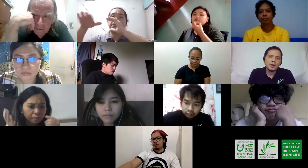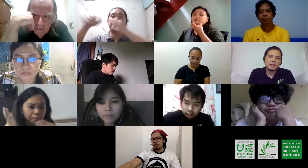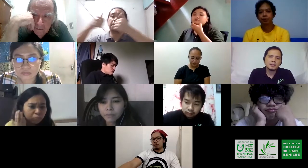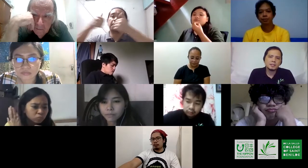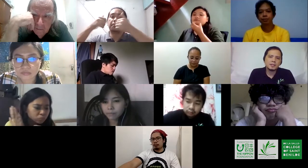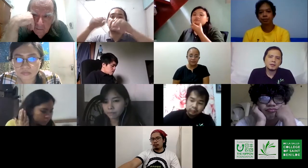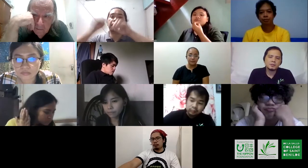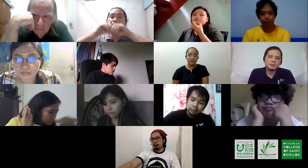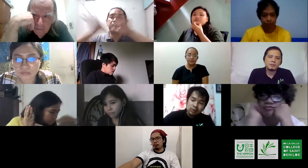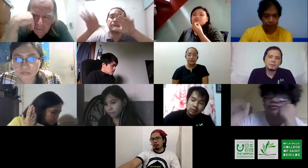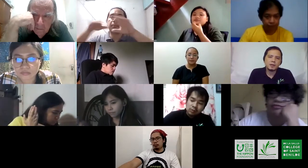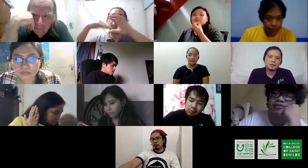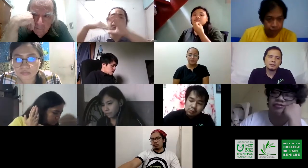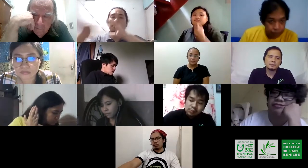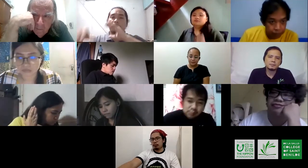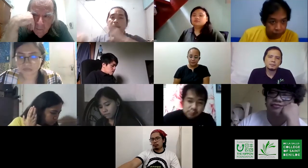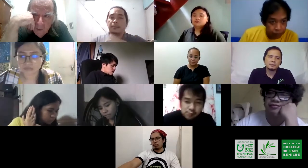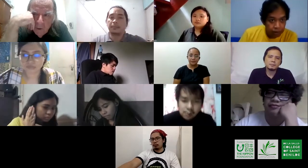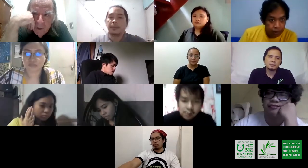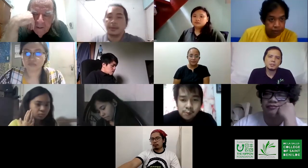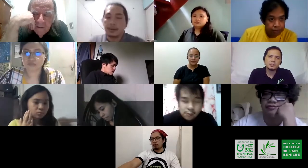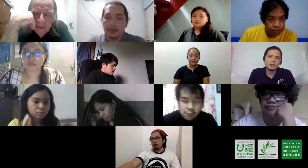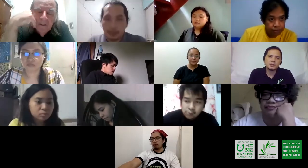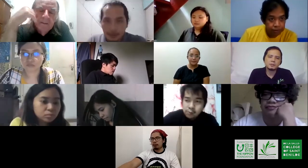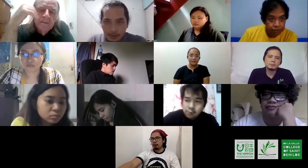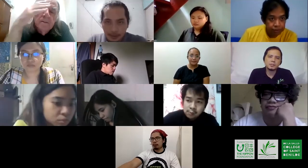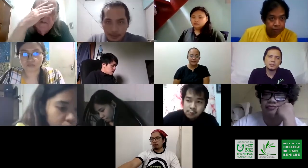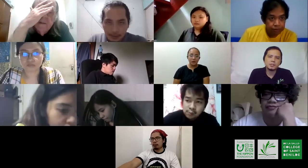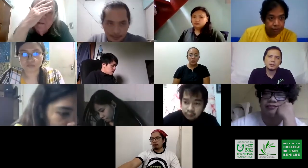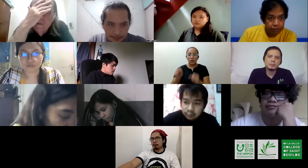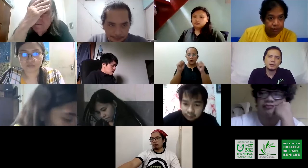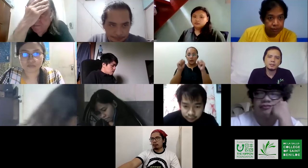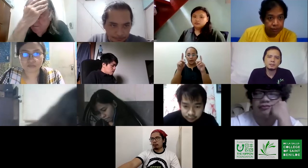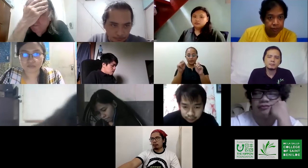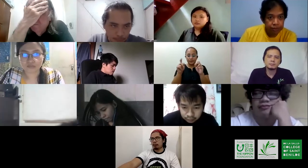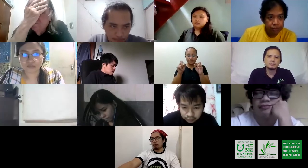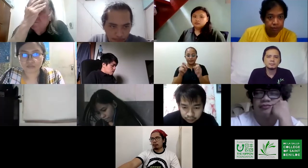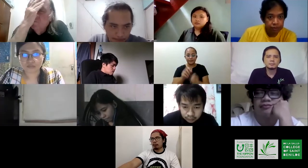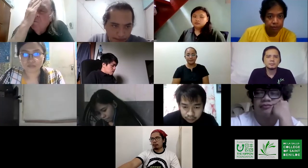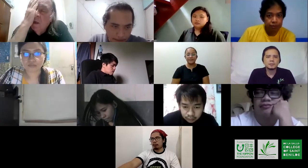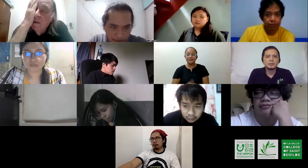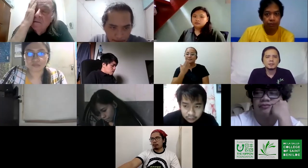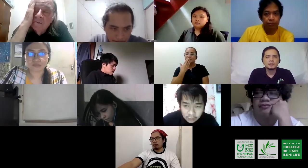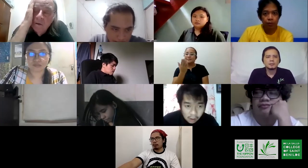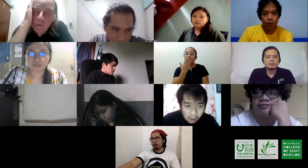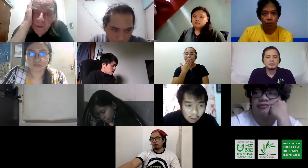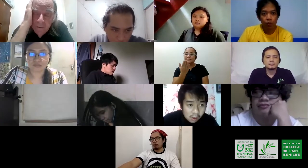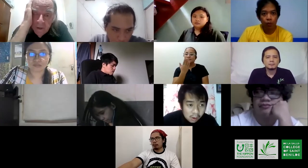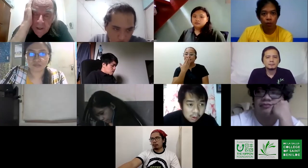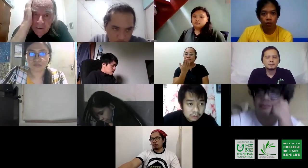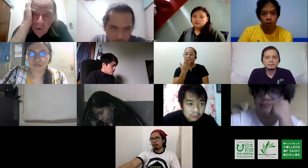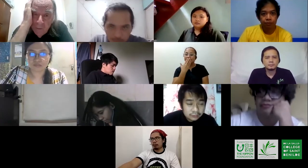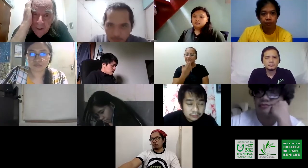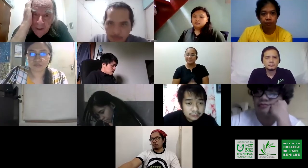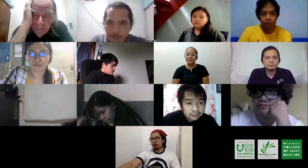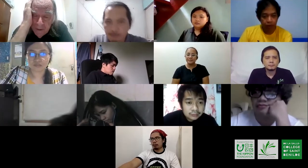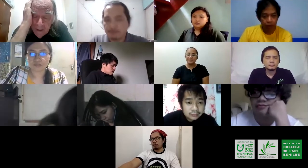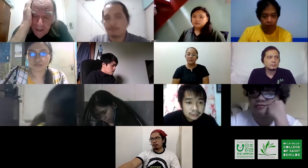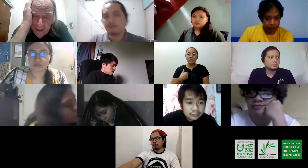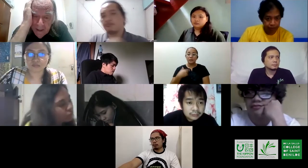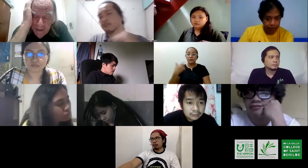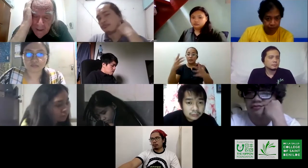Okay, I sent it out to everybody. Please Okay, check. Please check your thank you. emails. So when you get it, open